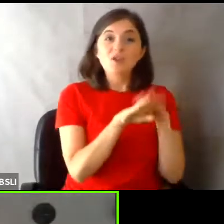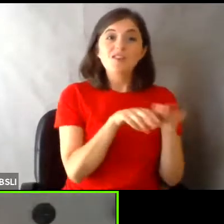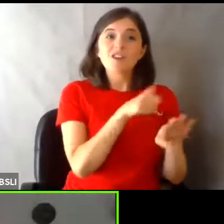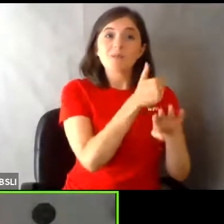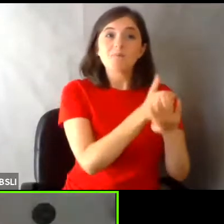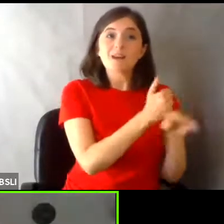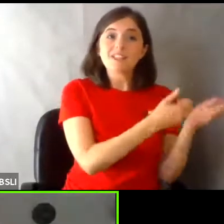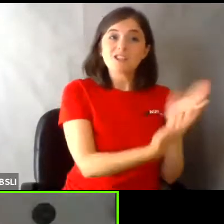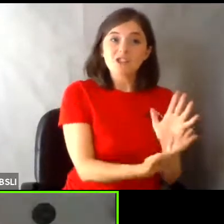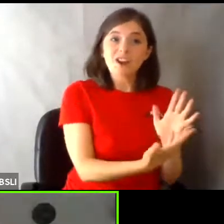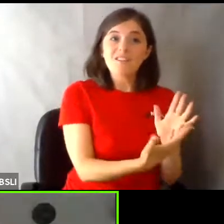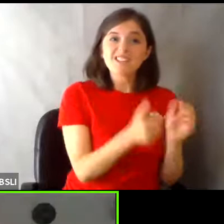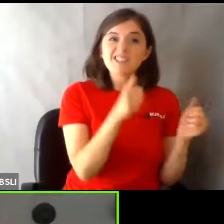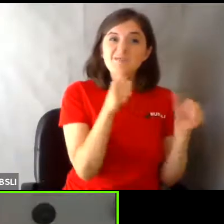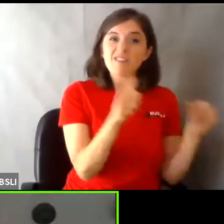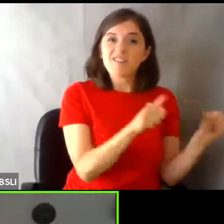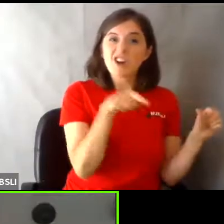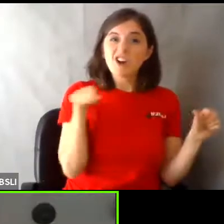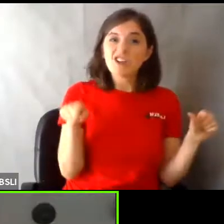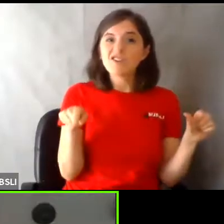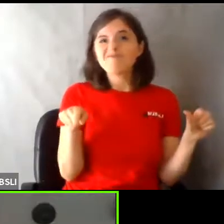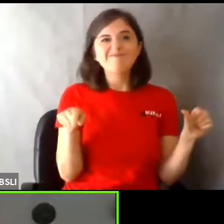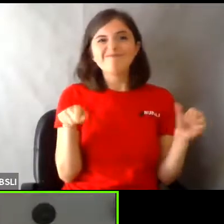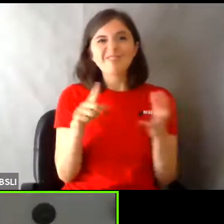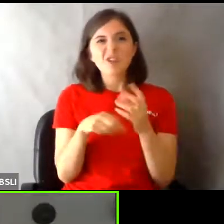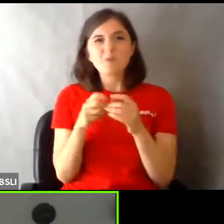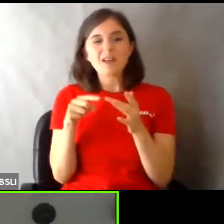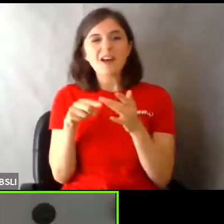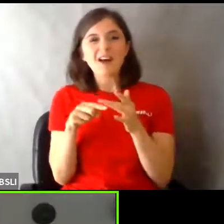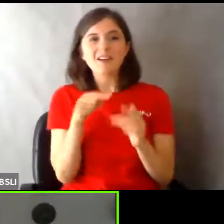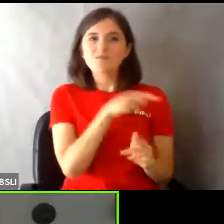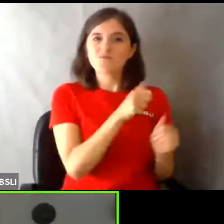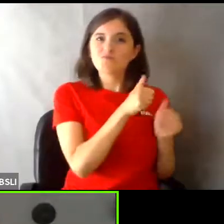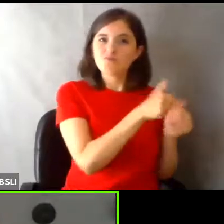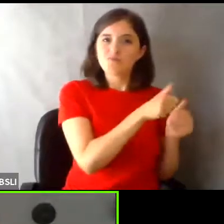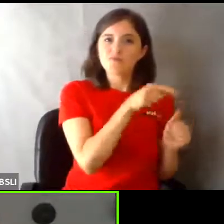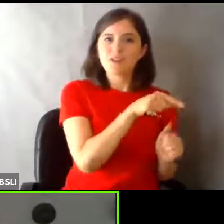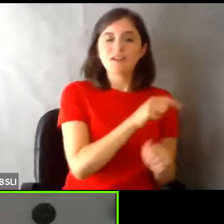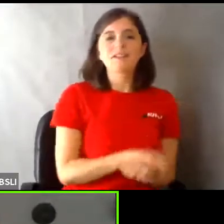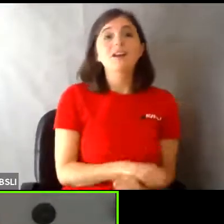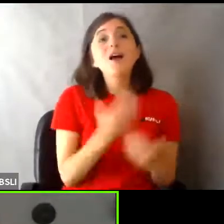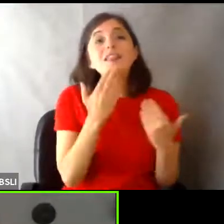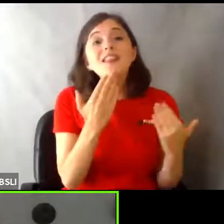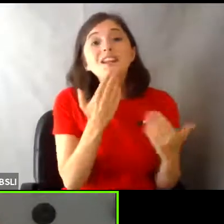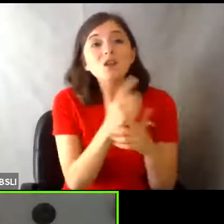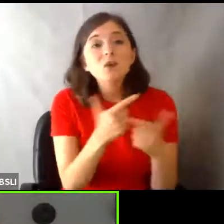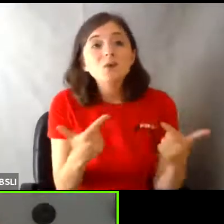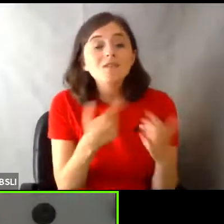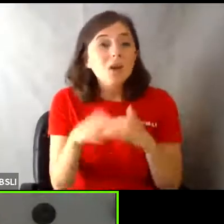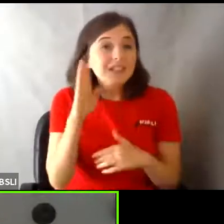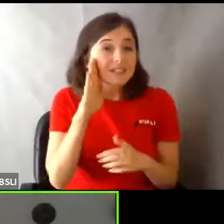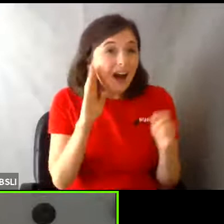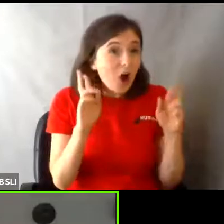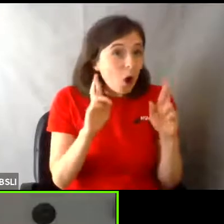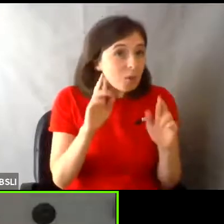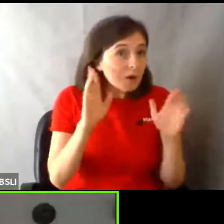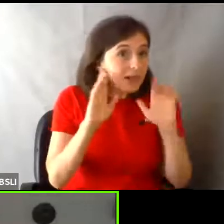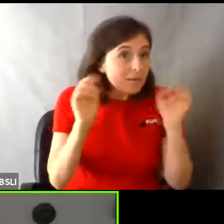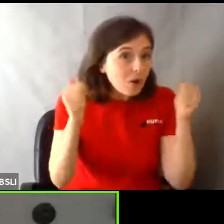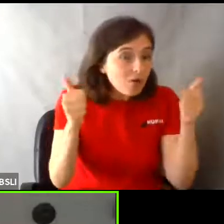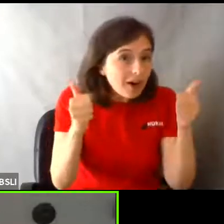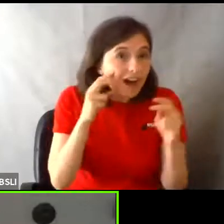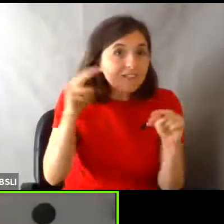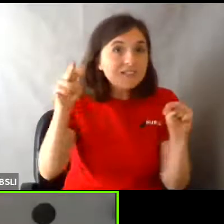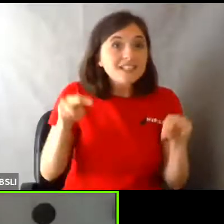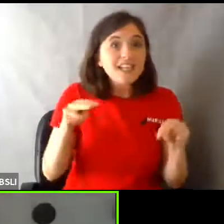to the model of universal basic income. Thanks very much, everyone, for listening to me. I hope you can all hear me. And I've just seen that as I've